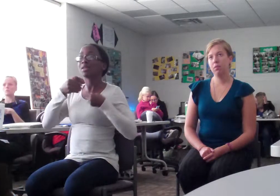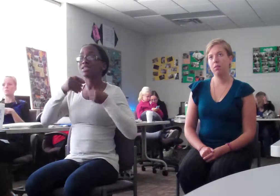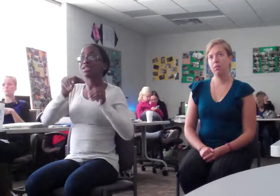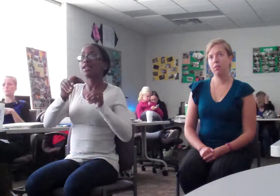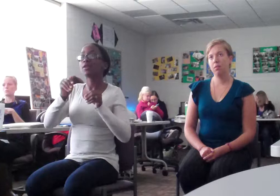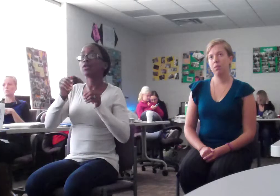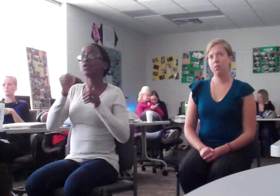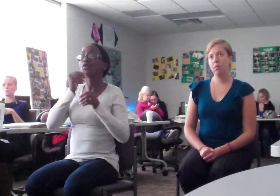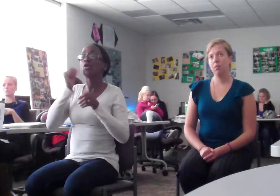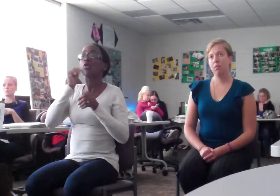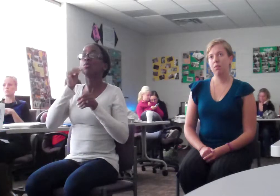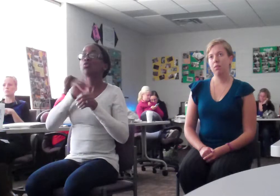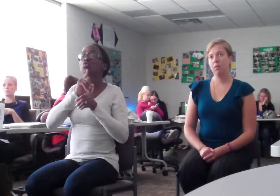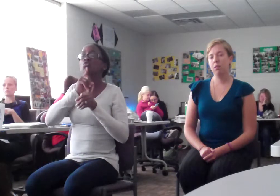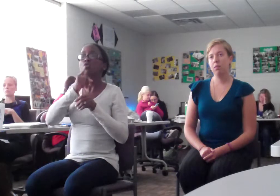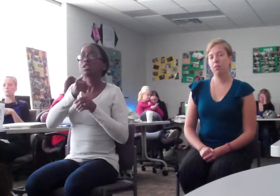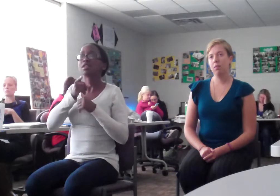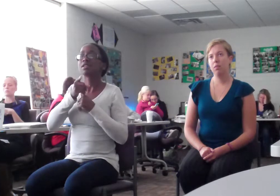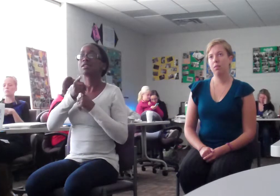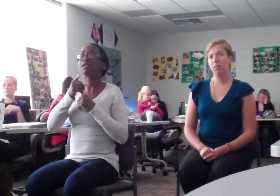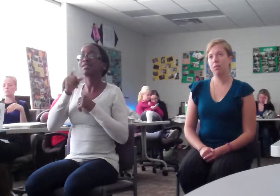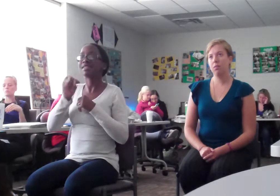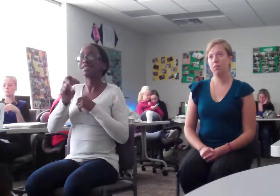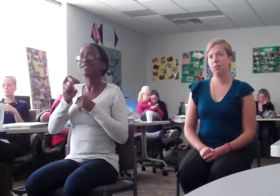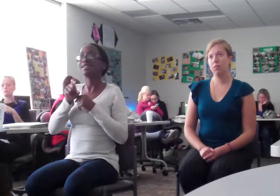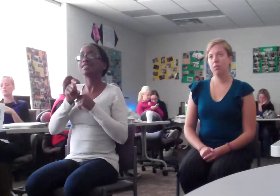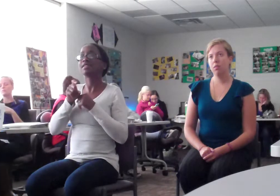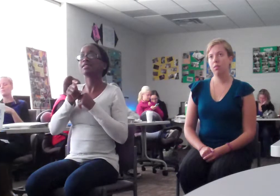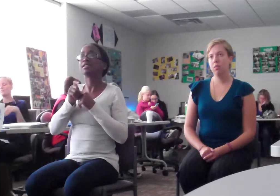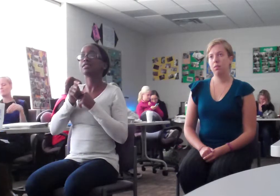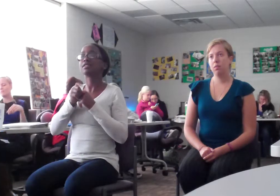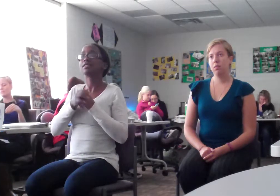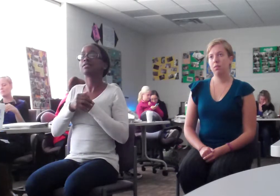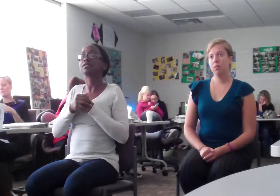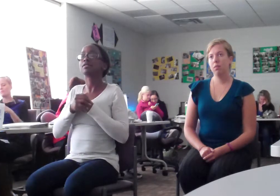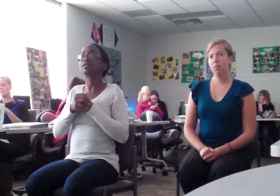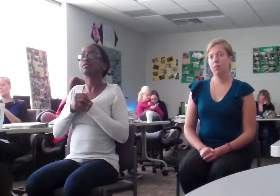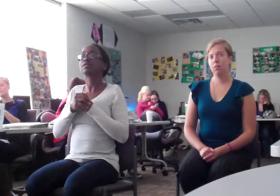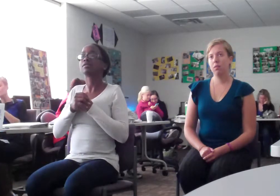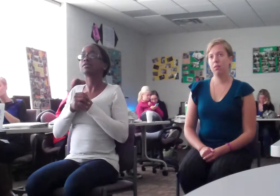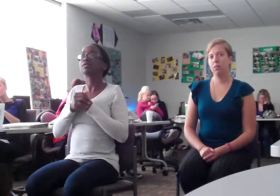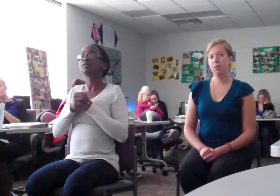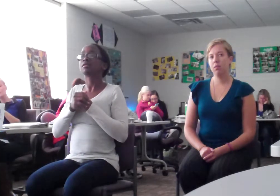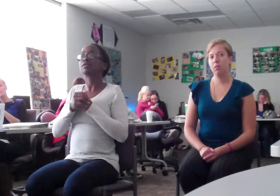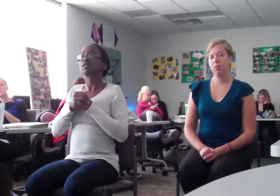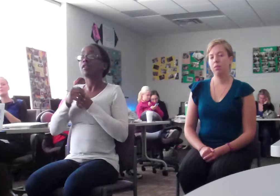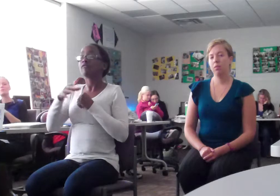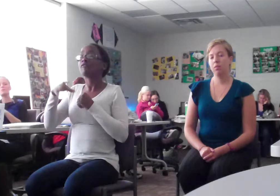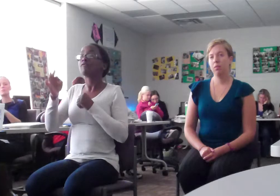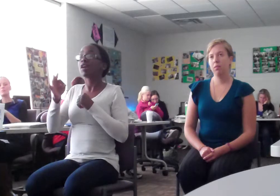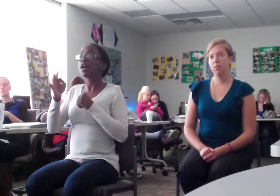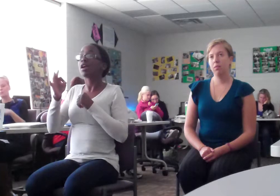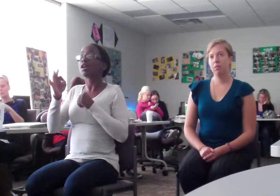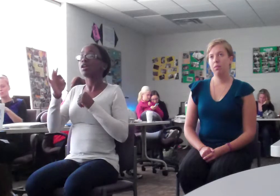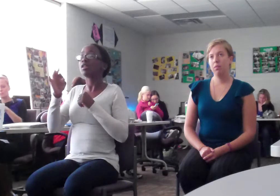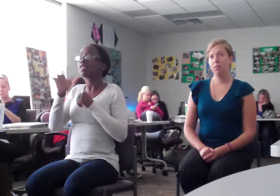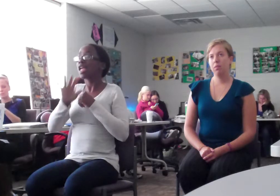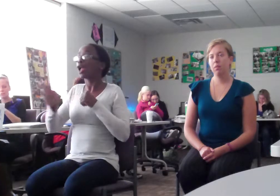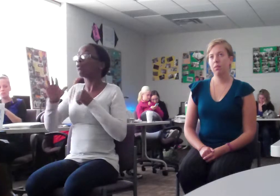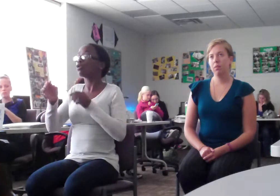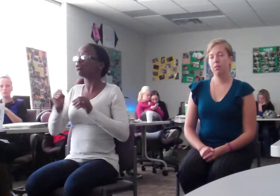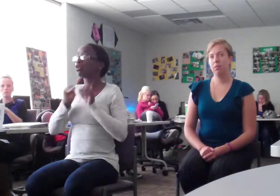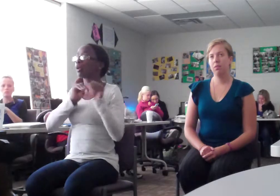you really need to find where you're going to, location you're going to go into,